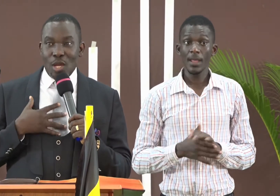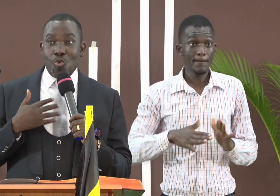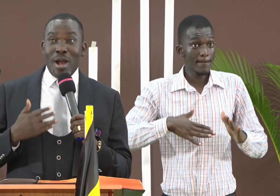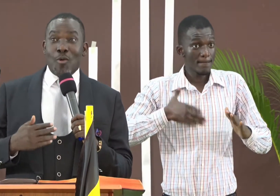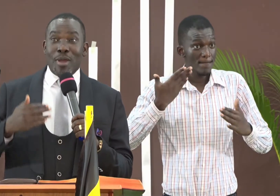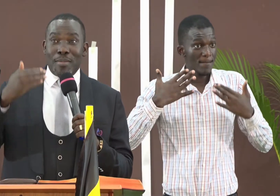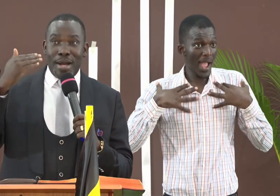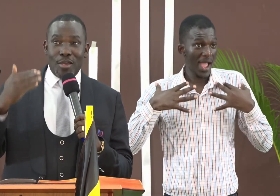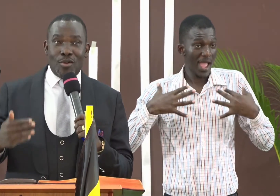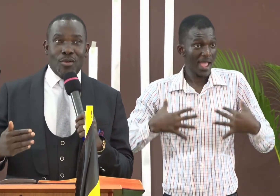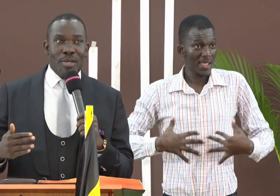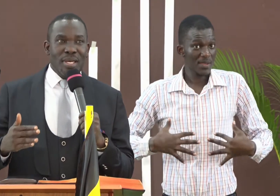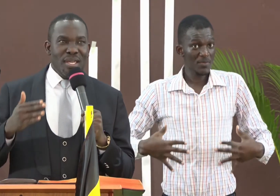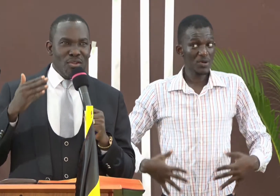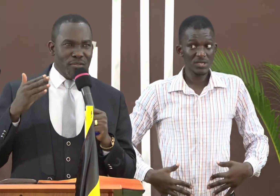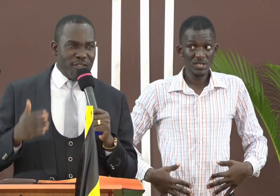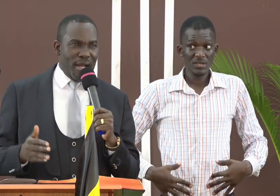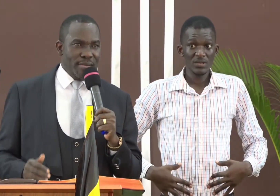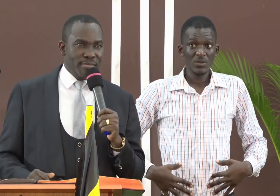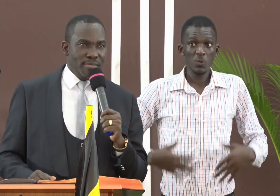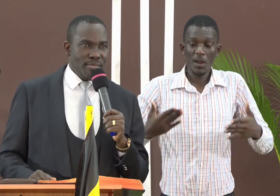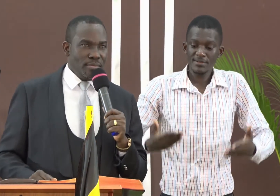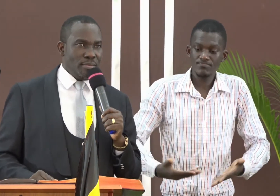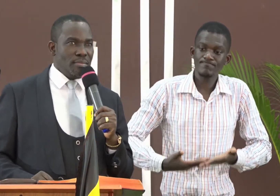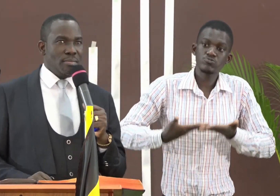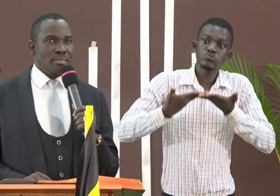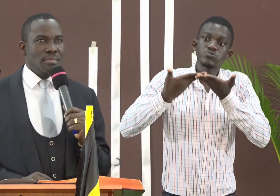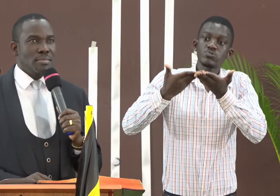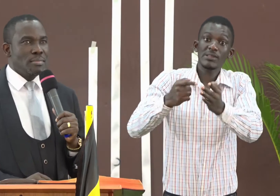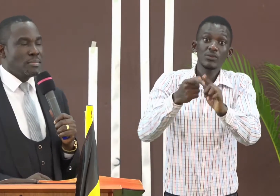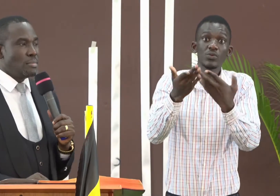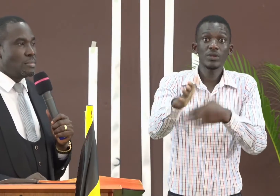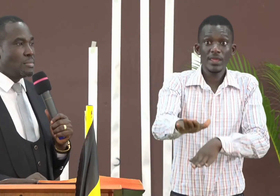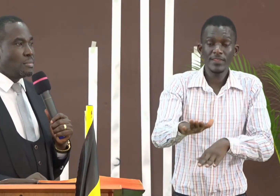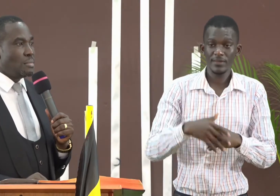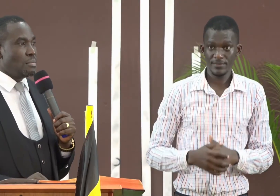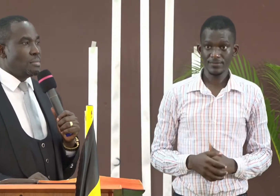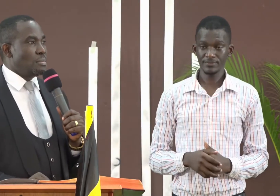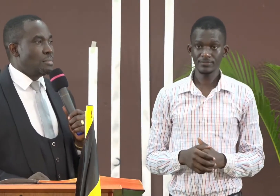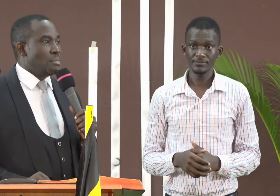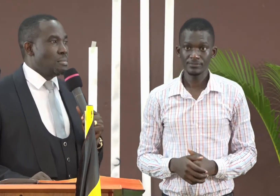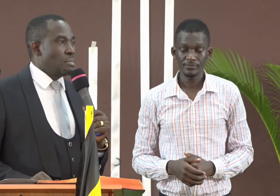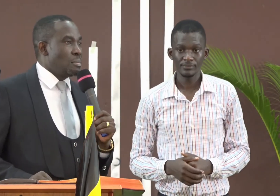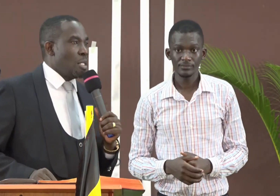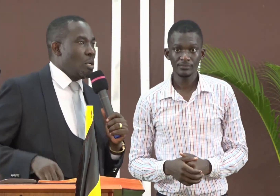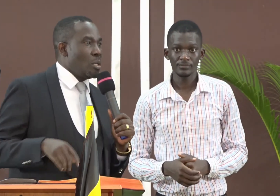gwange gwawebwayo eriokufa. My flesh was given unto death.